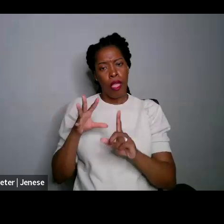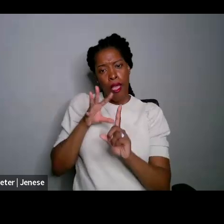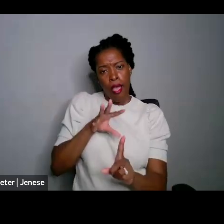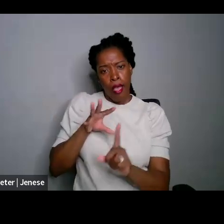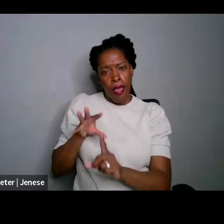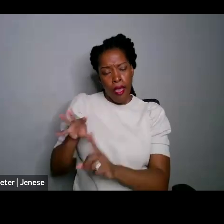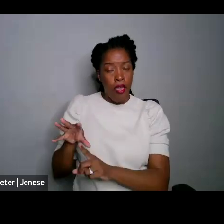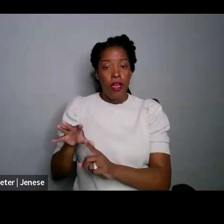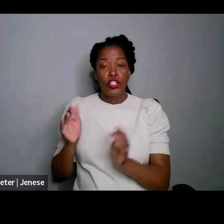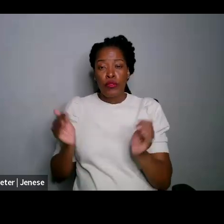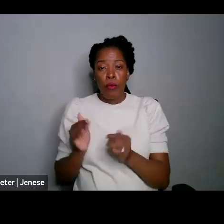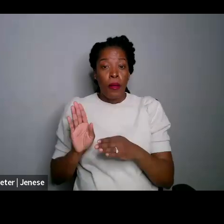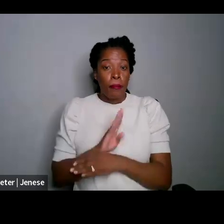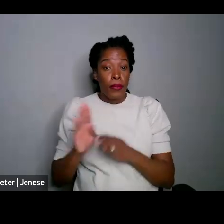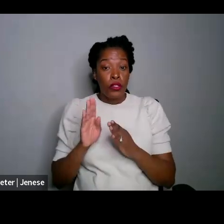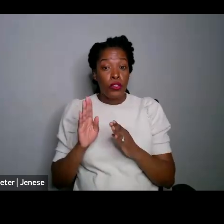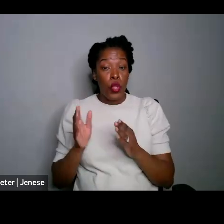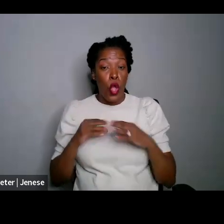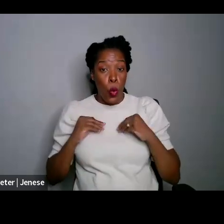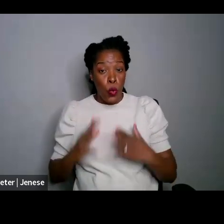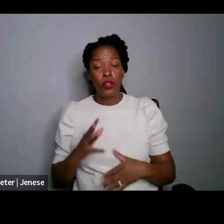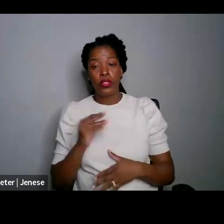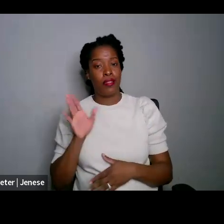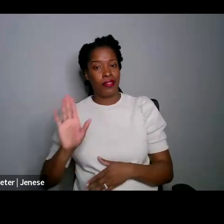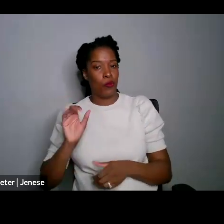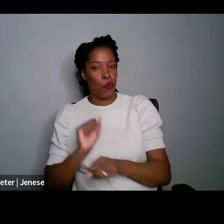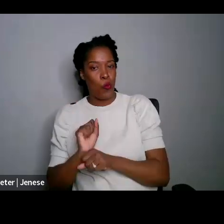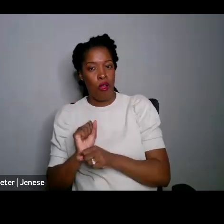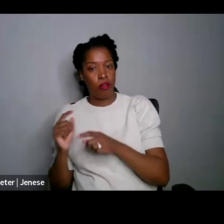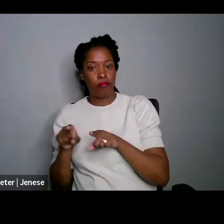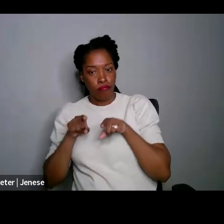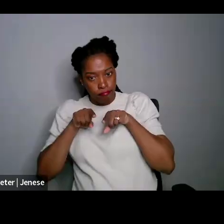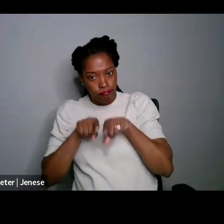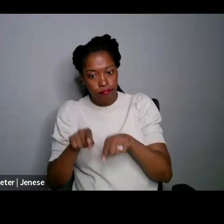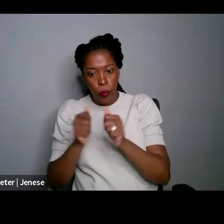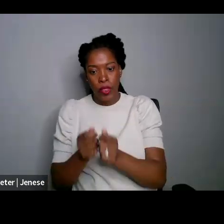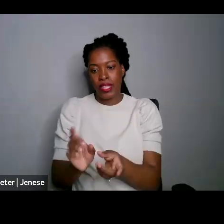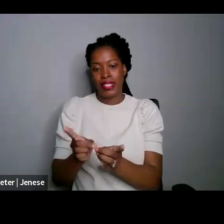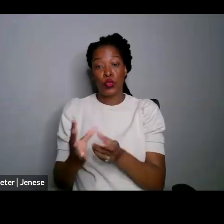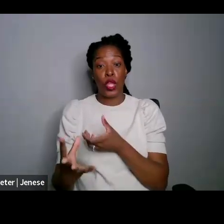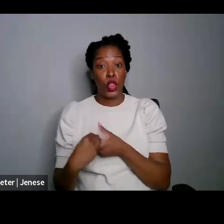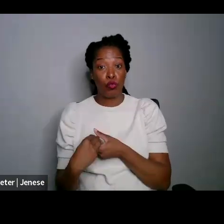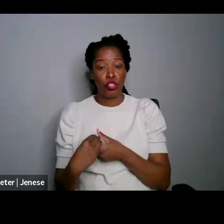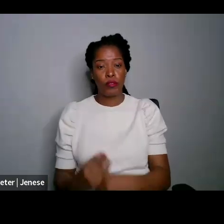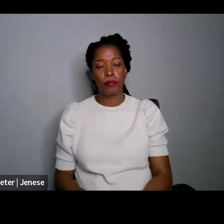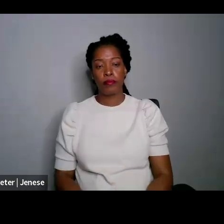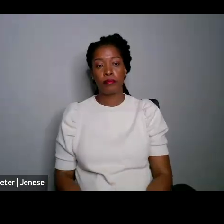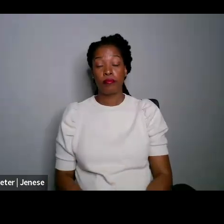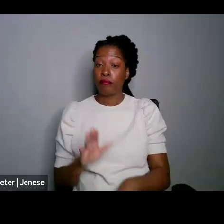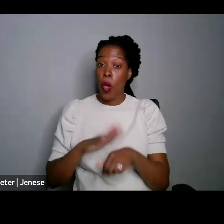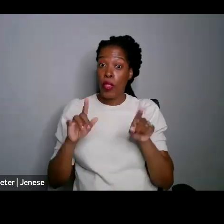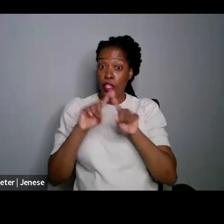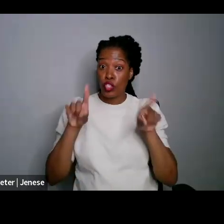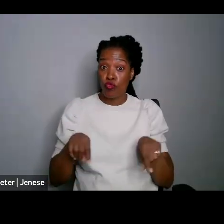digital inclusion. On the screen are 2 visual examples of some of our posts here at